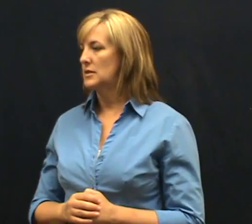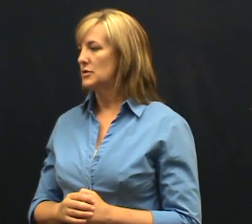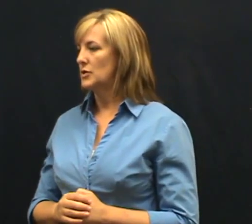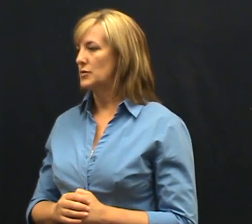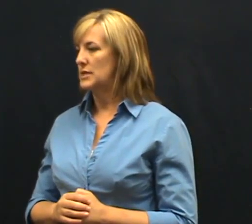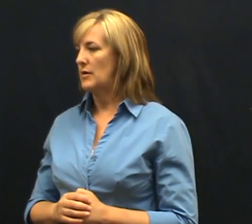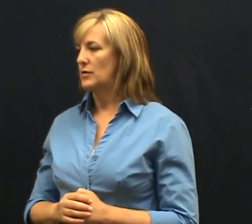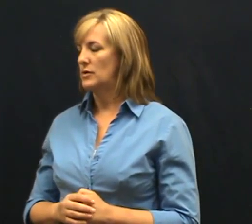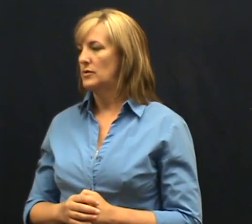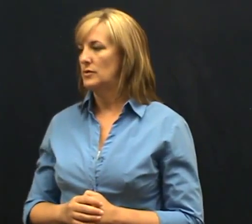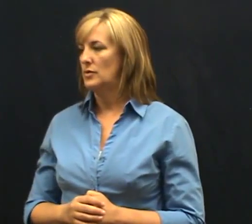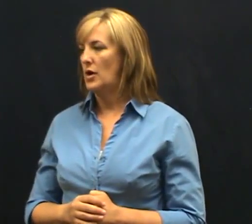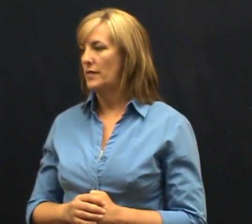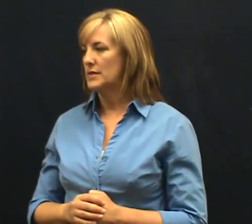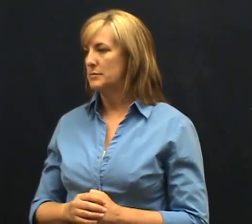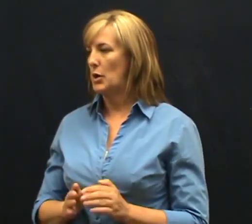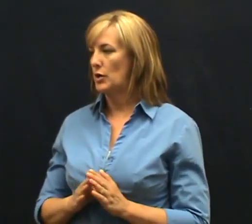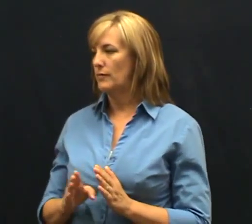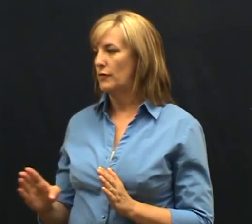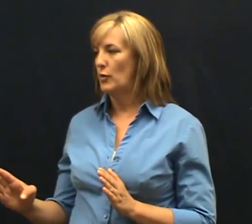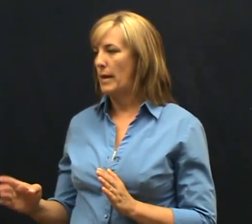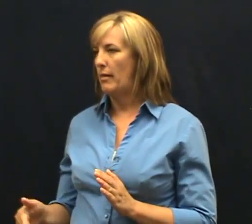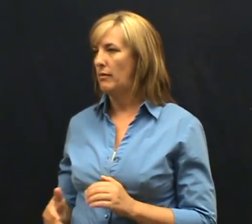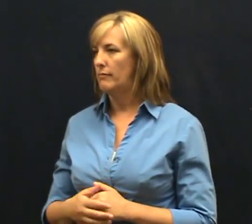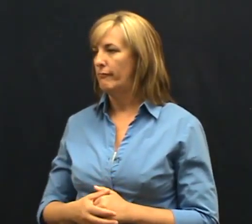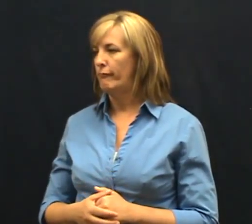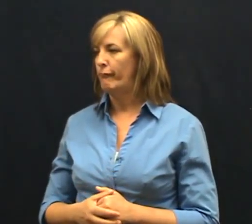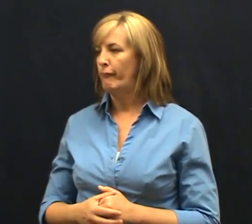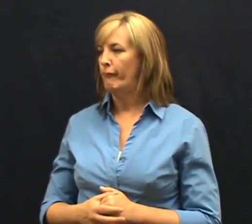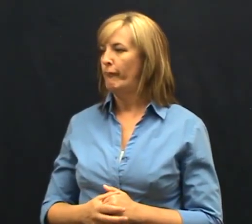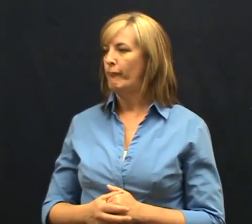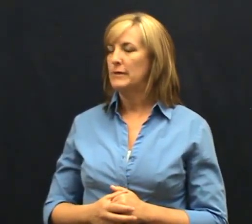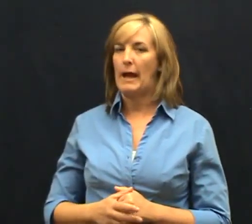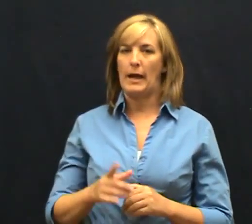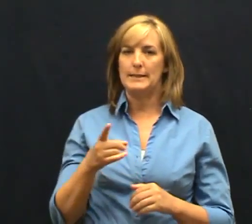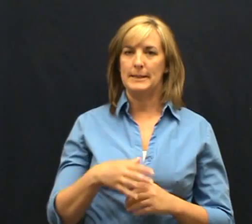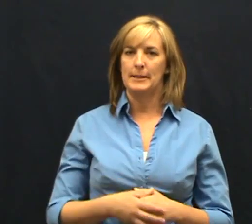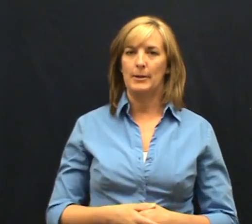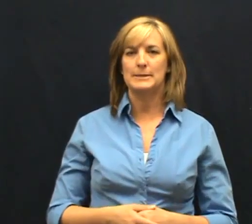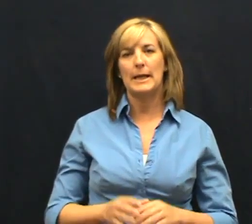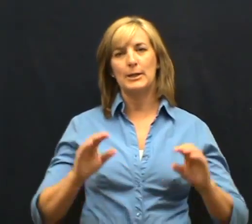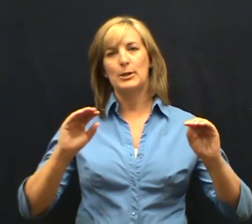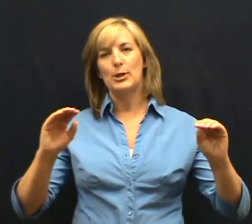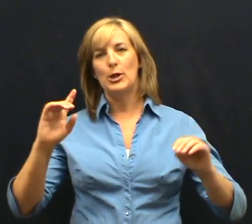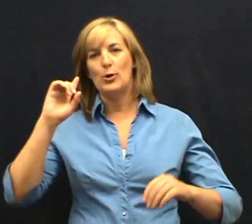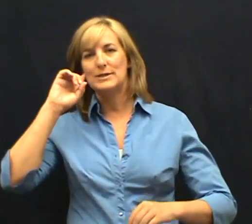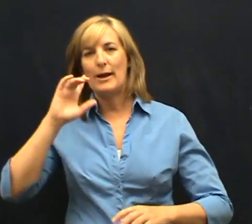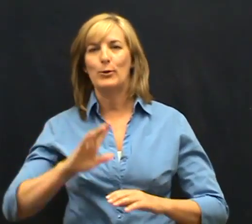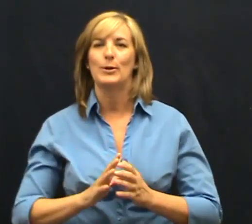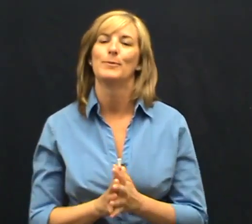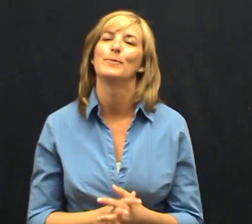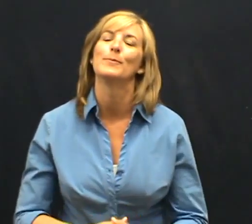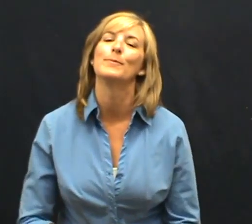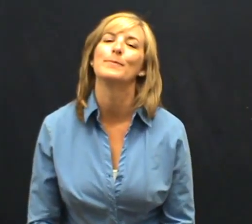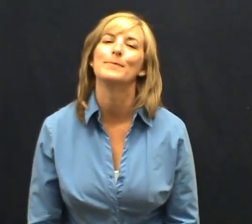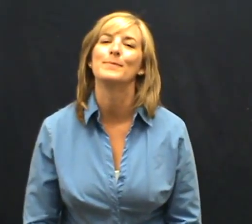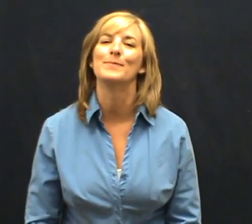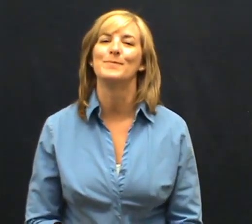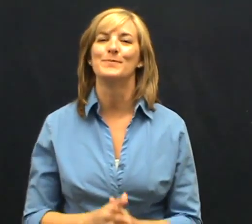There's no sound on this part for a while. I'll just tell her. Yeah, Say I that. did. Oh. I was like, no sound. Sorry, and you switched me